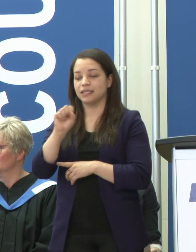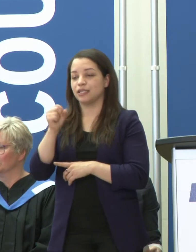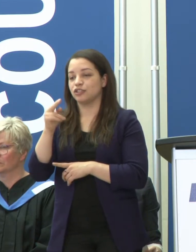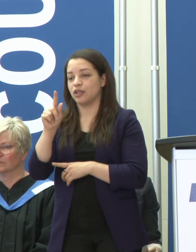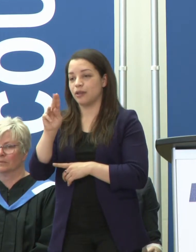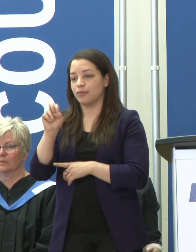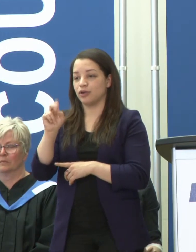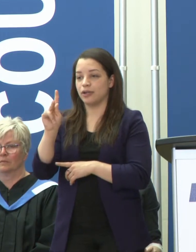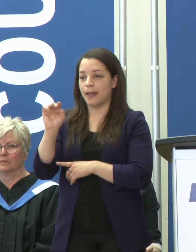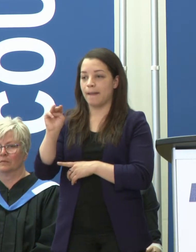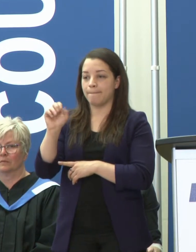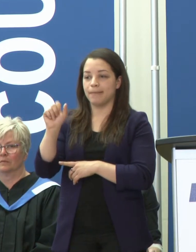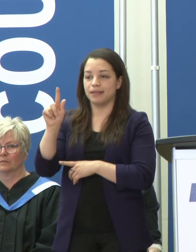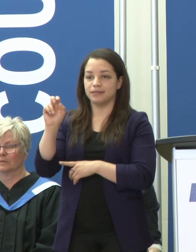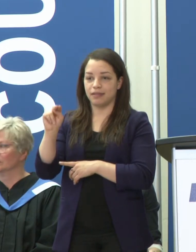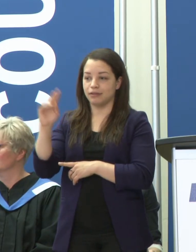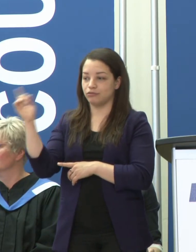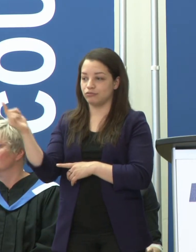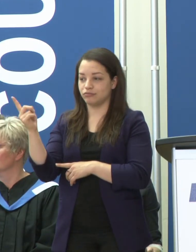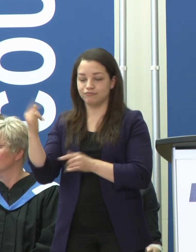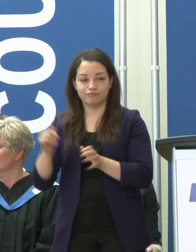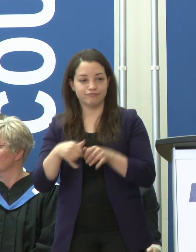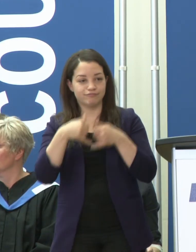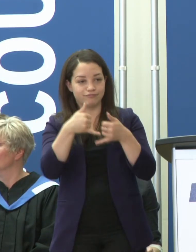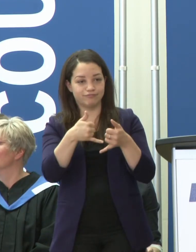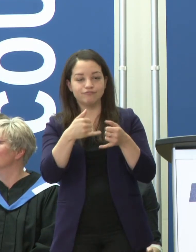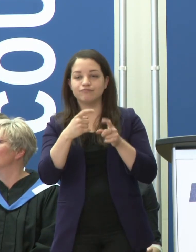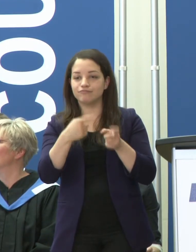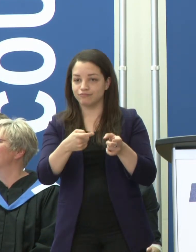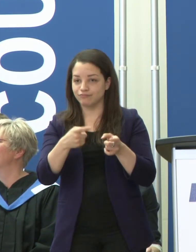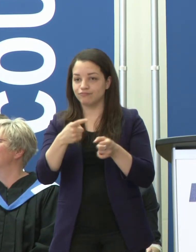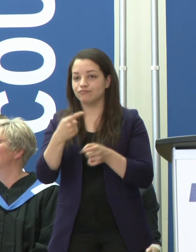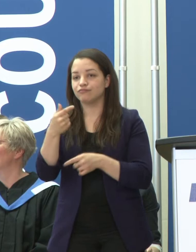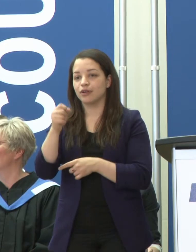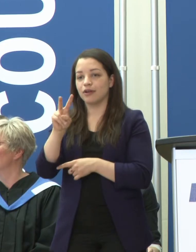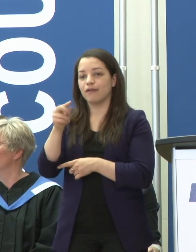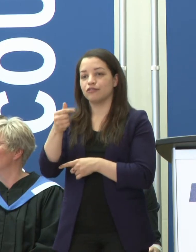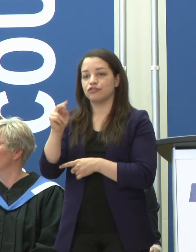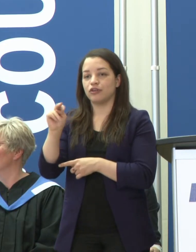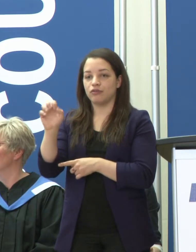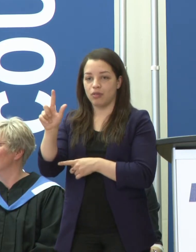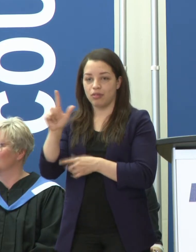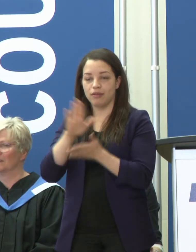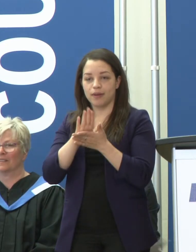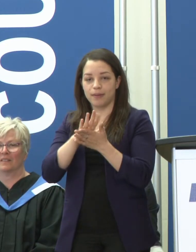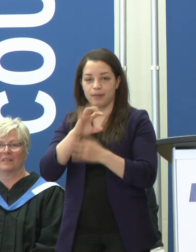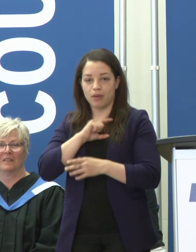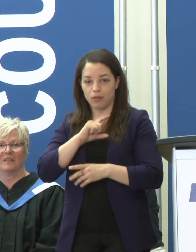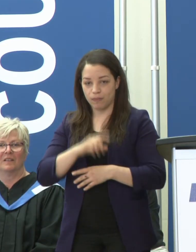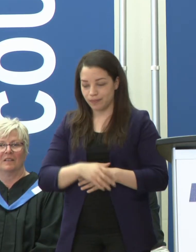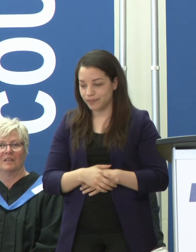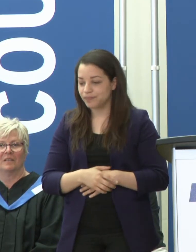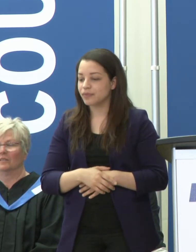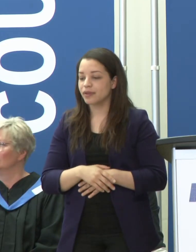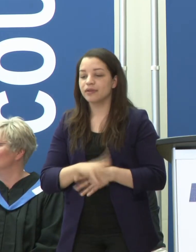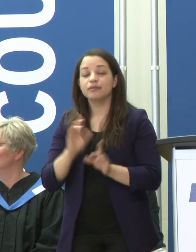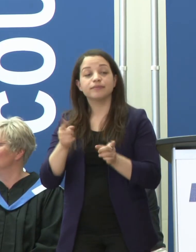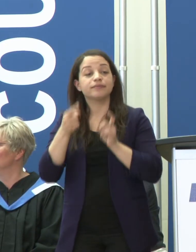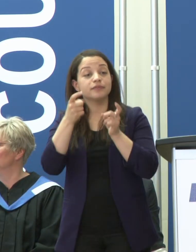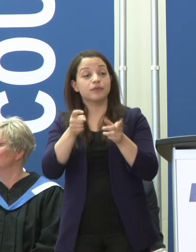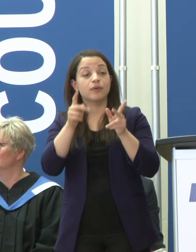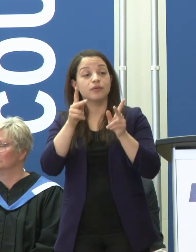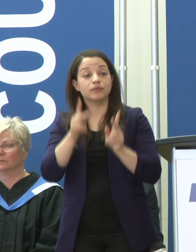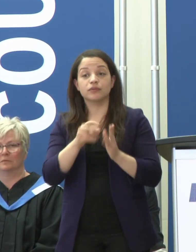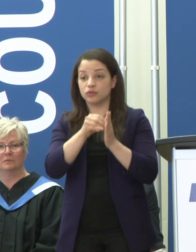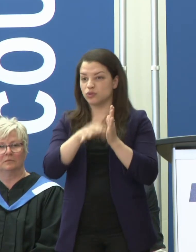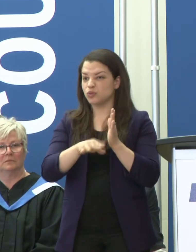stage to present the Governor General's Academic Medal. This is awarded to a graduating student who has achieved